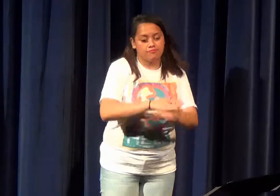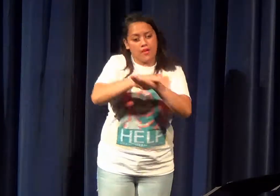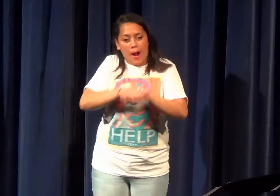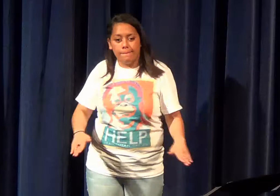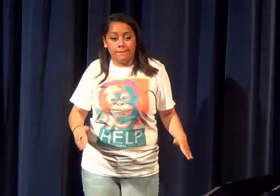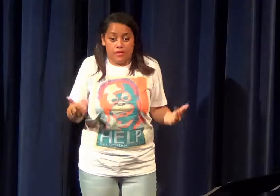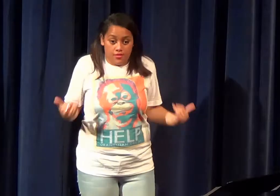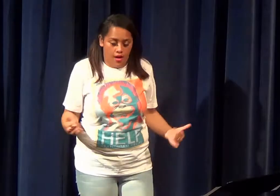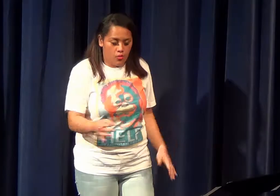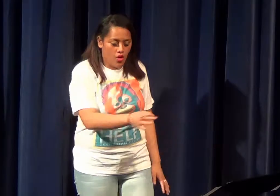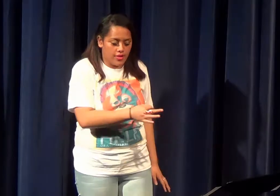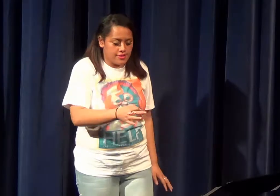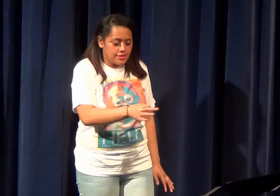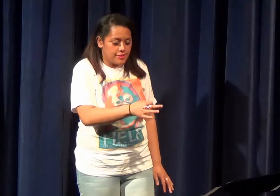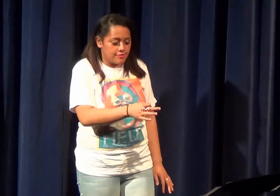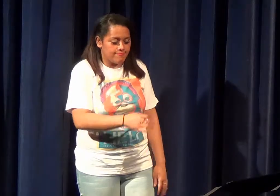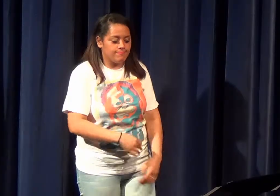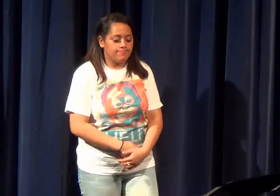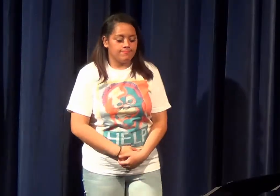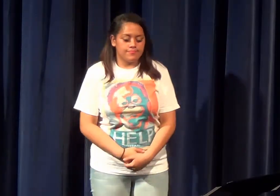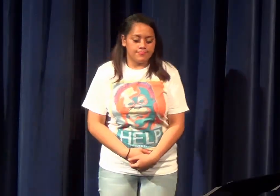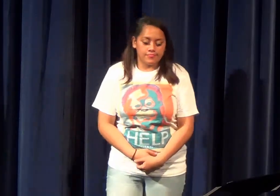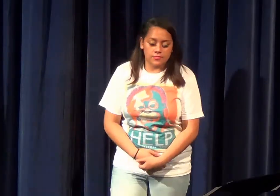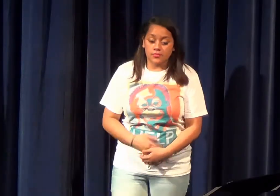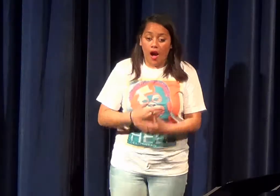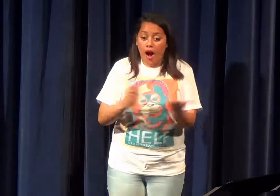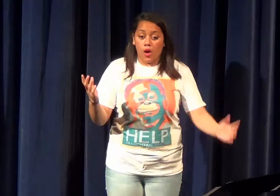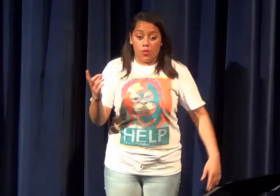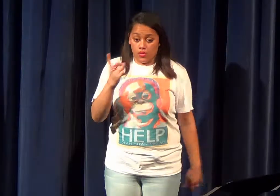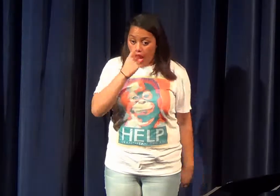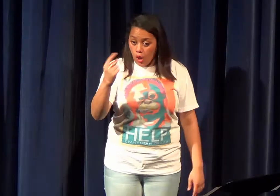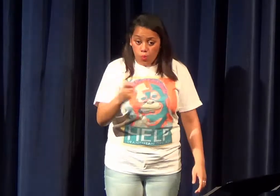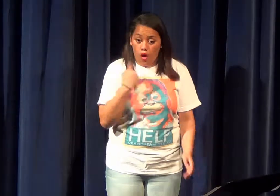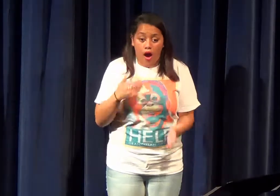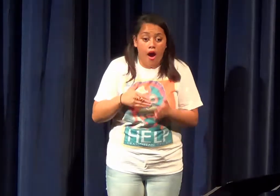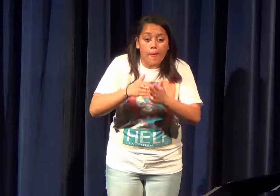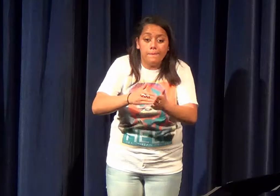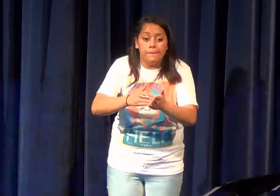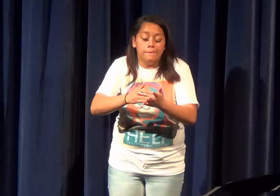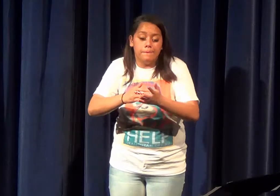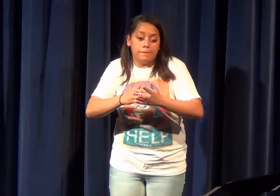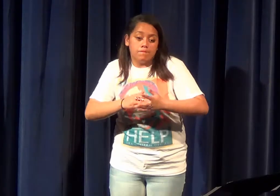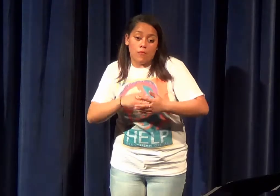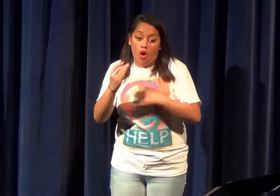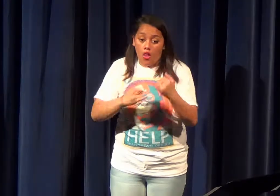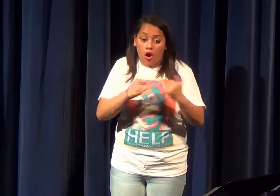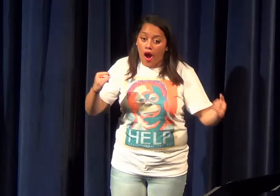We don't want the orangutans in the forest dying anymore on Borneo Island. And the way that we could help,